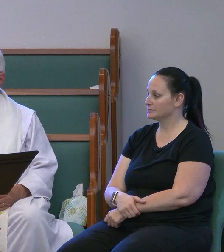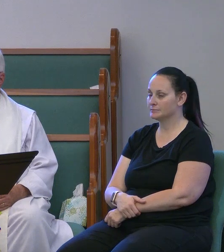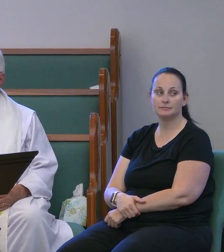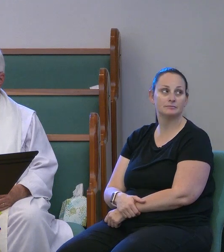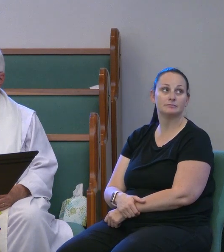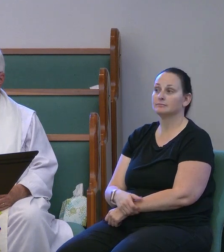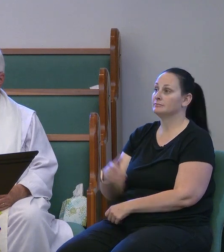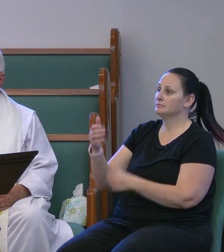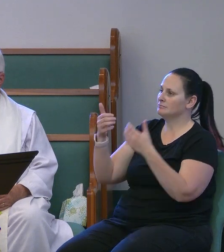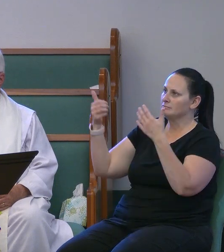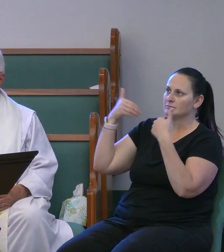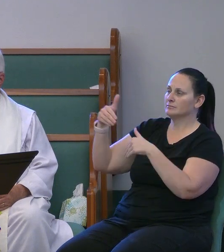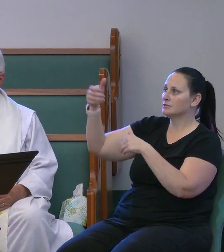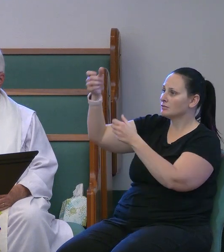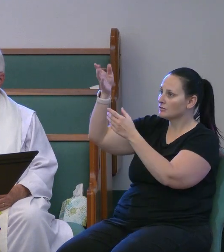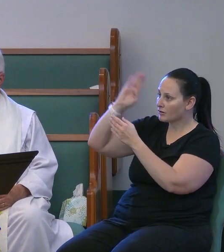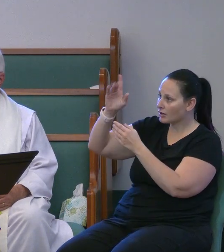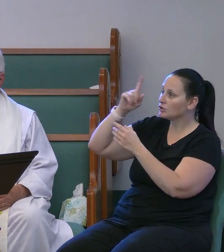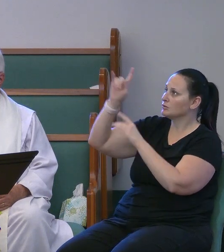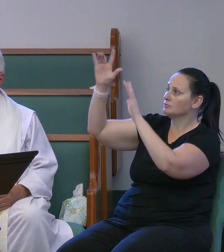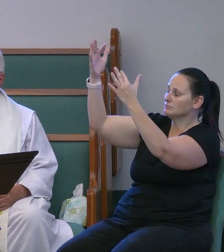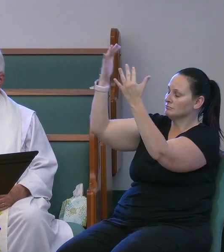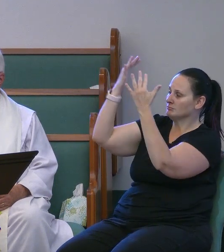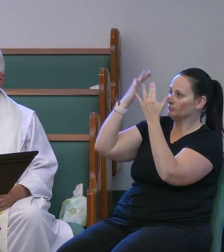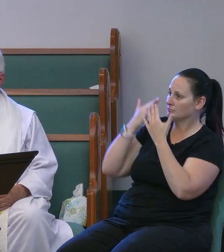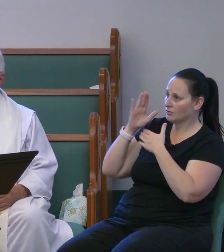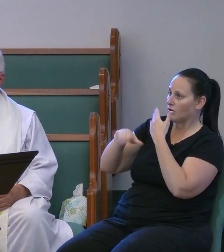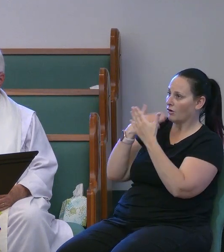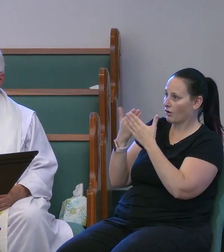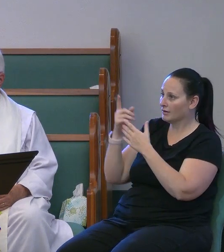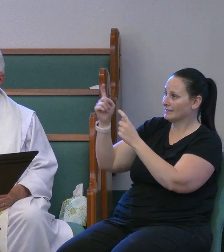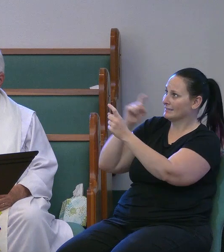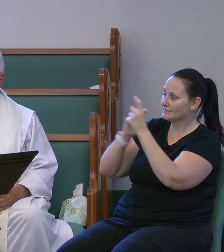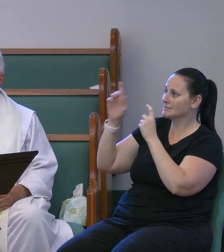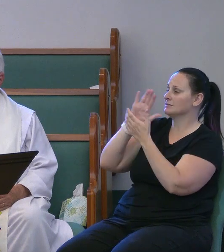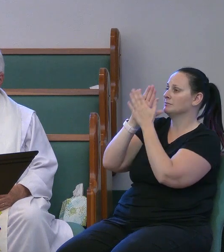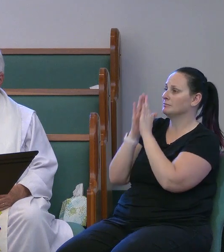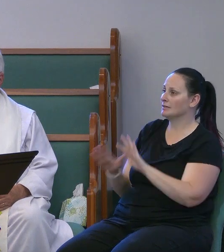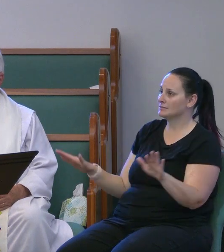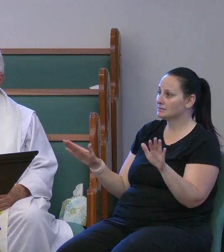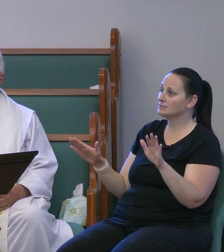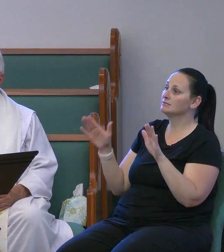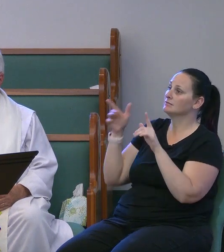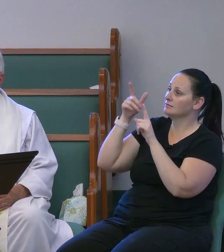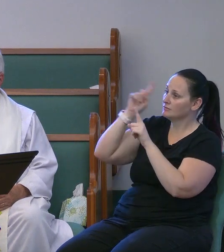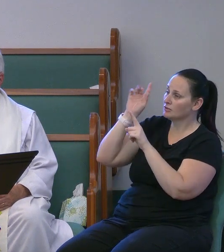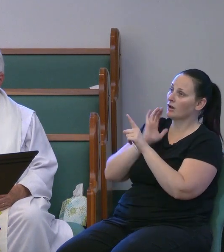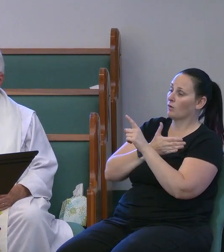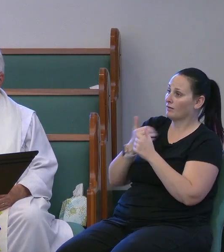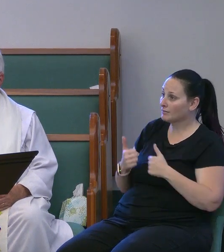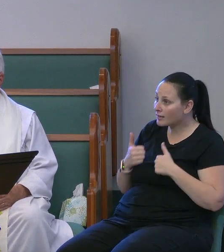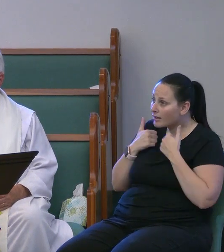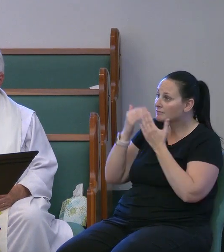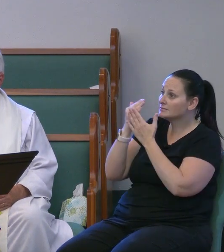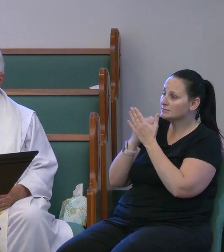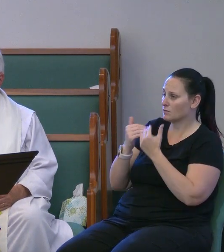Mighty God, you have poured down on us all manner of gifts and blessings. The ledger of our lives is